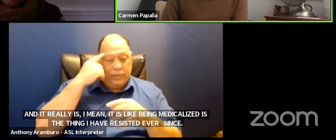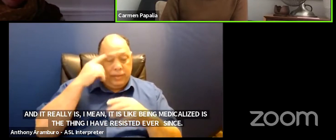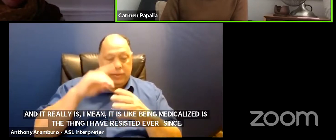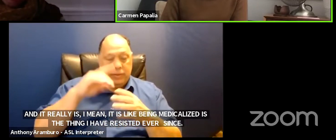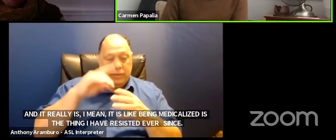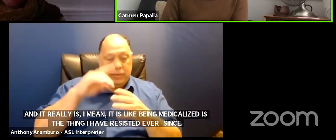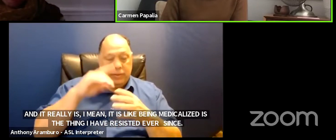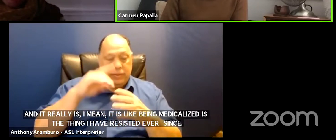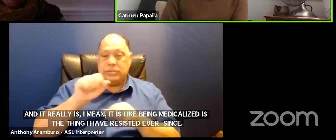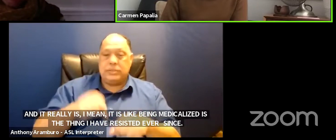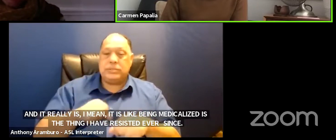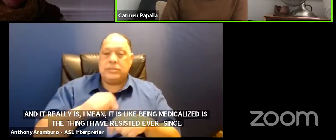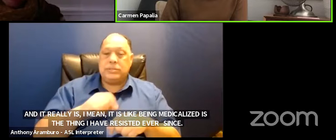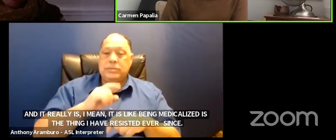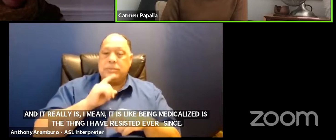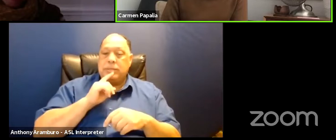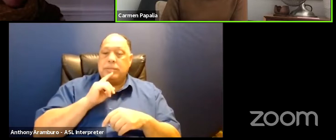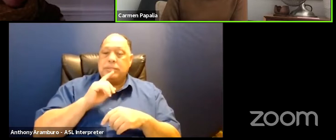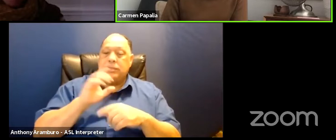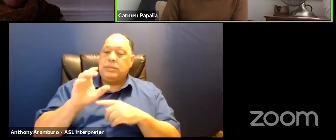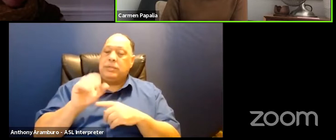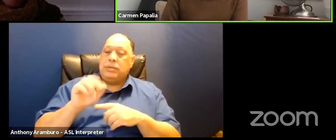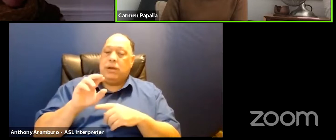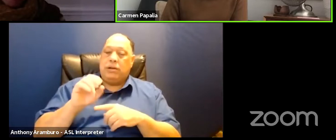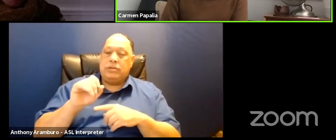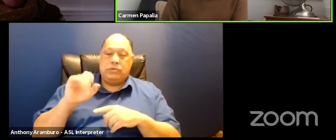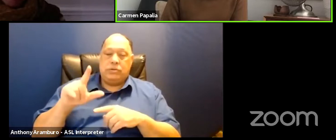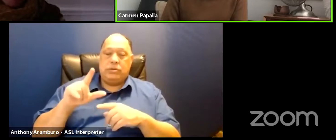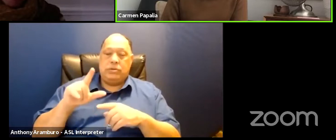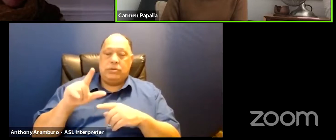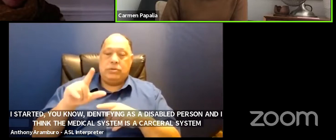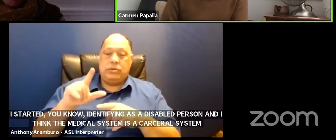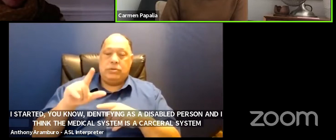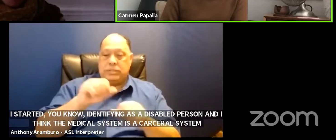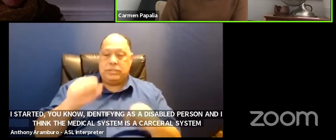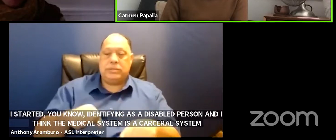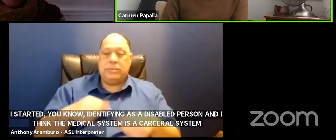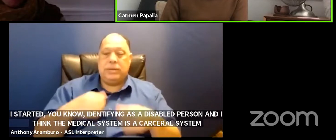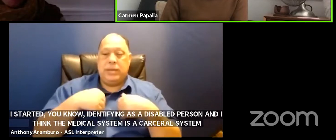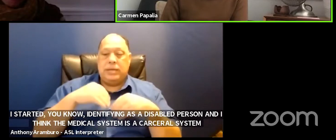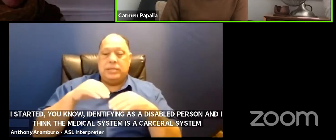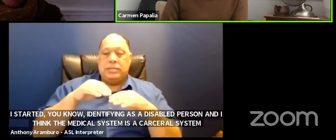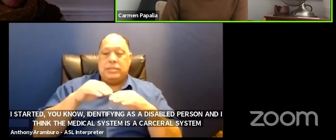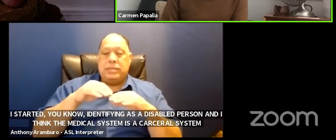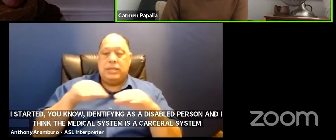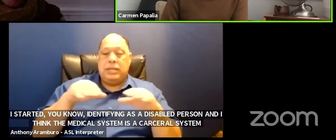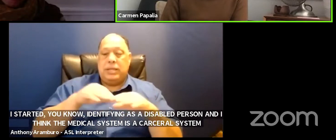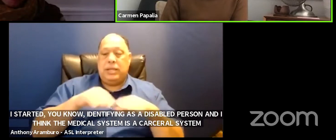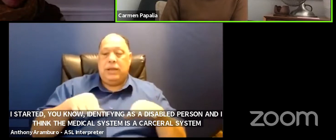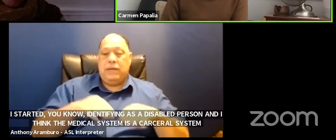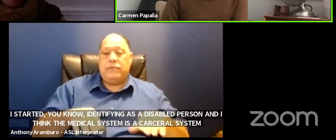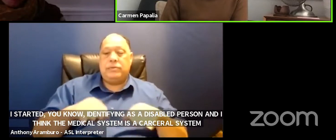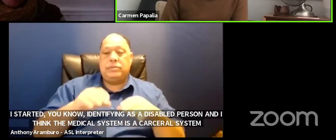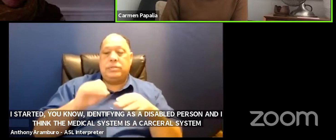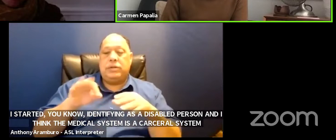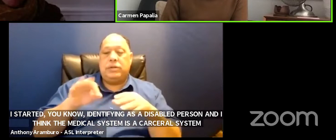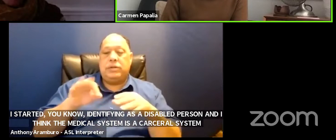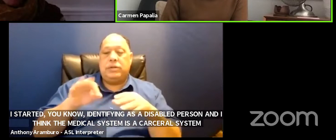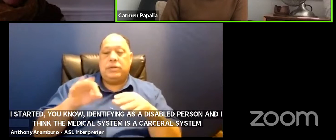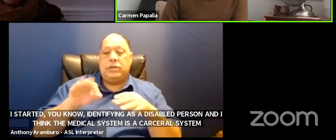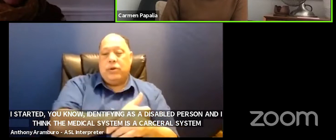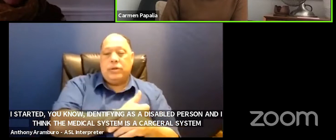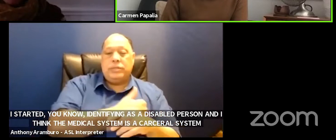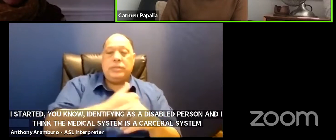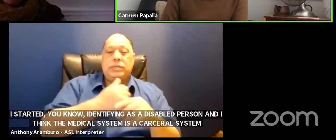a carceral system, and it definitely has levels of authority that, you know, where